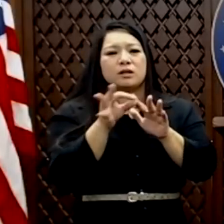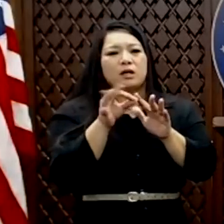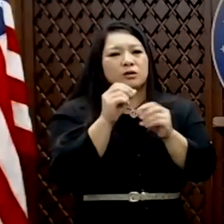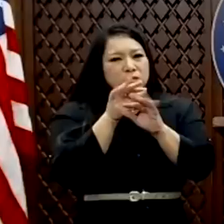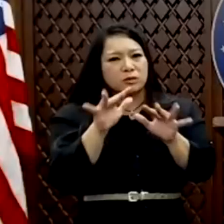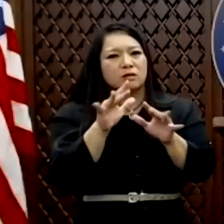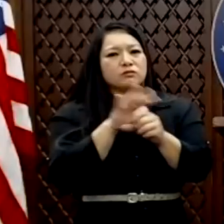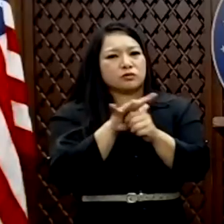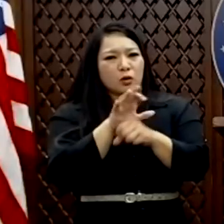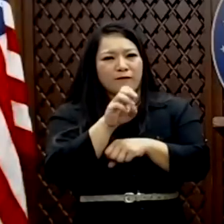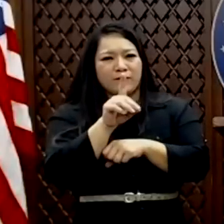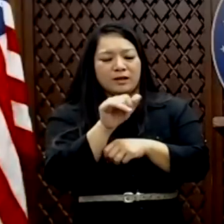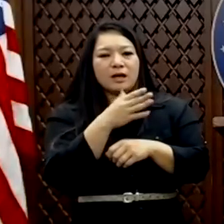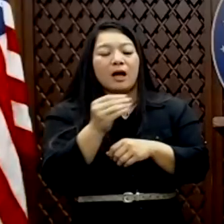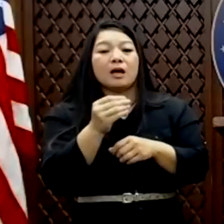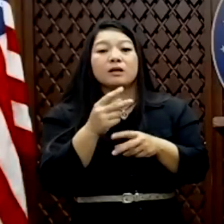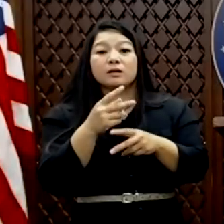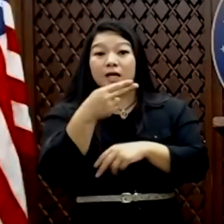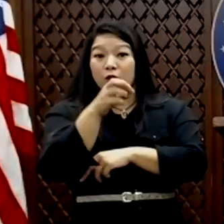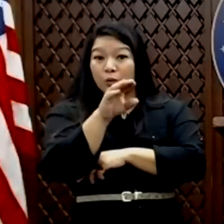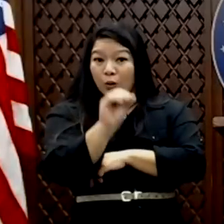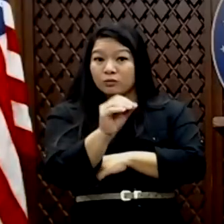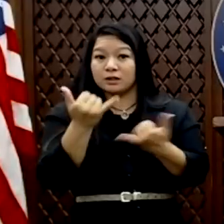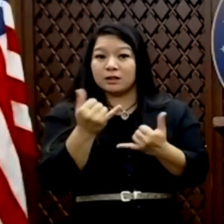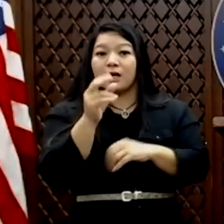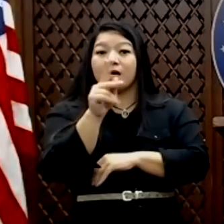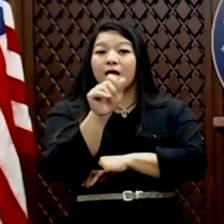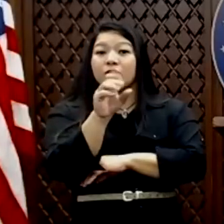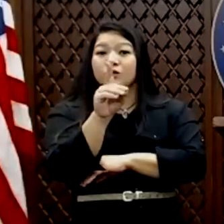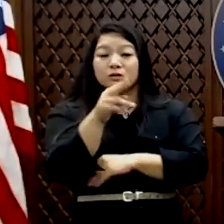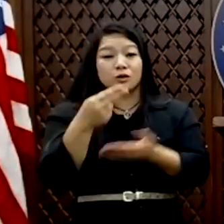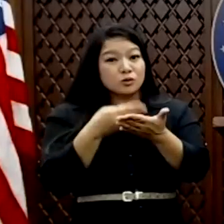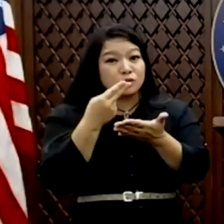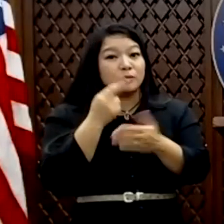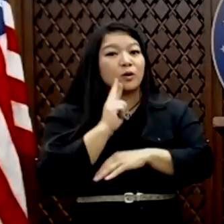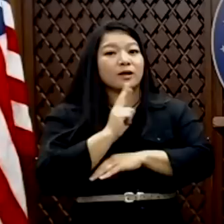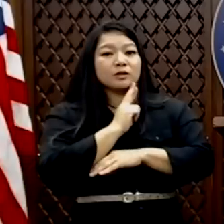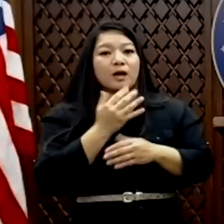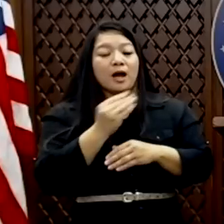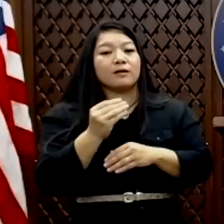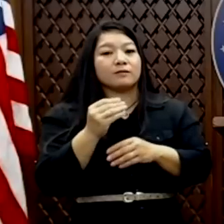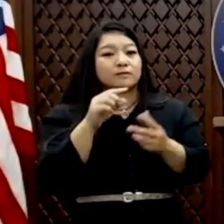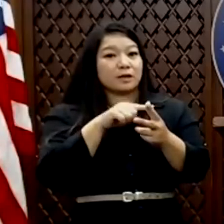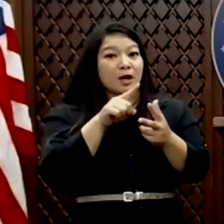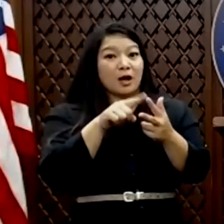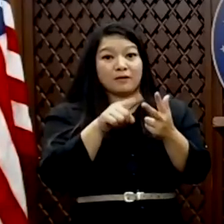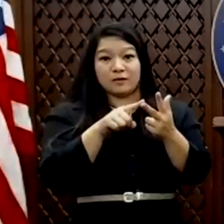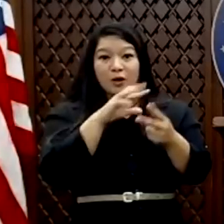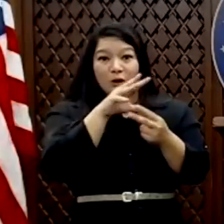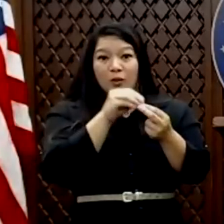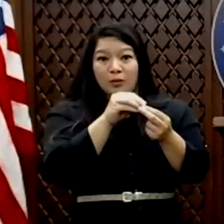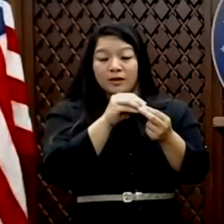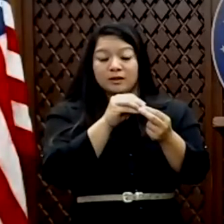Kadu Cares program. Kadu Restaurant has partnered with Catholic Social Services, Manietlu, and Grab and